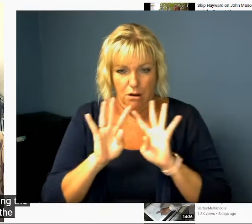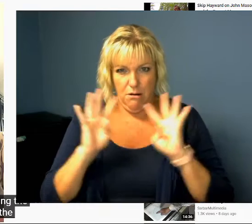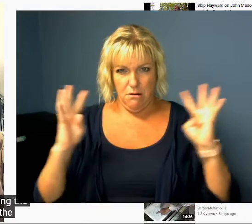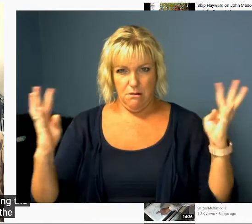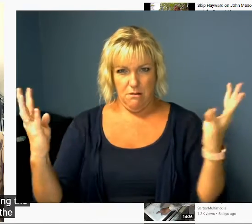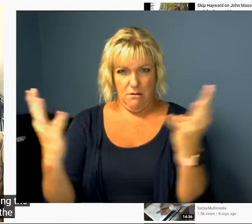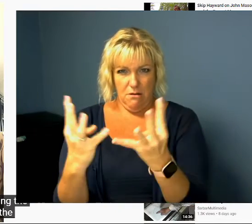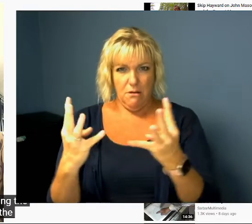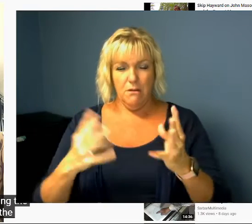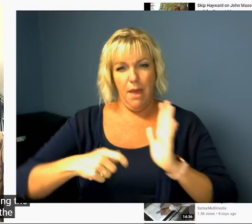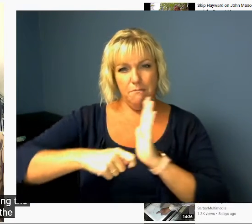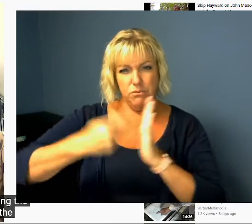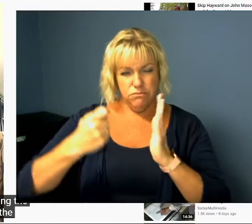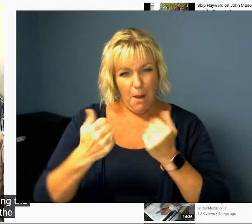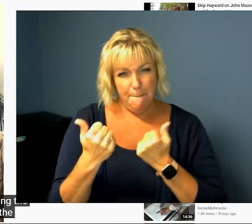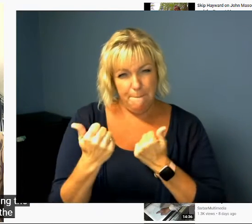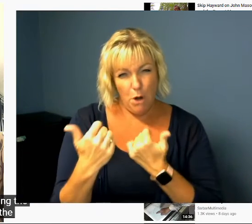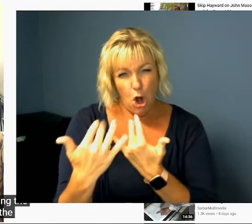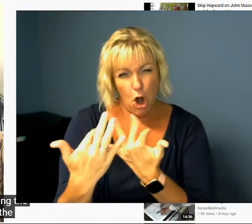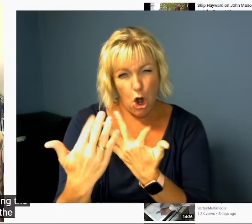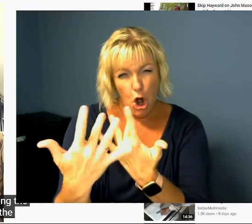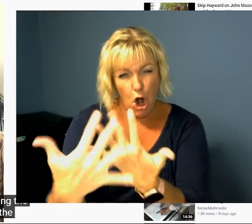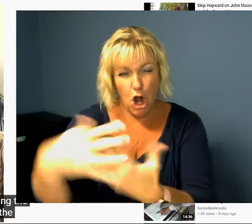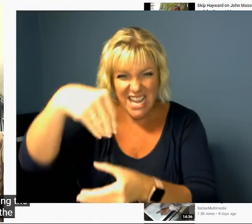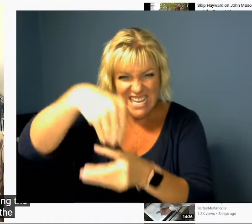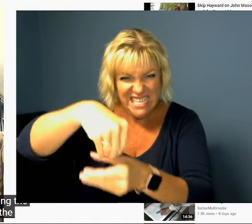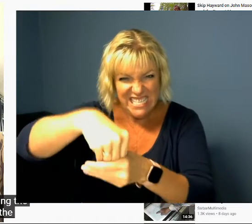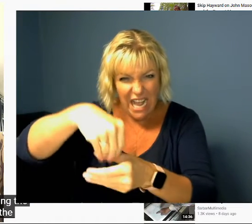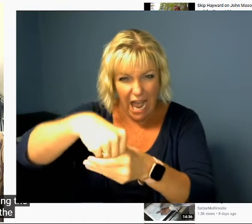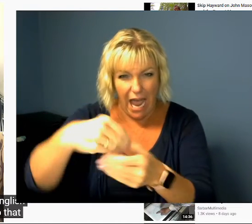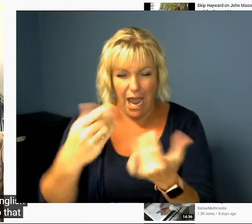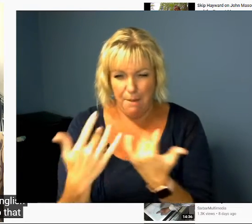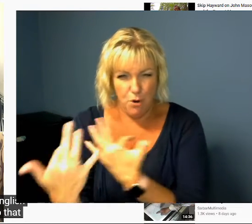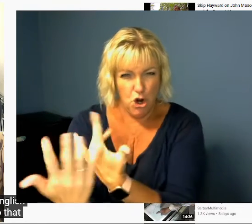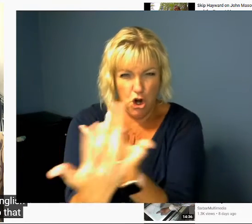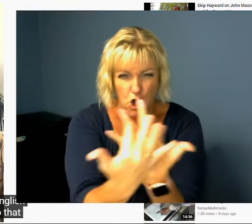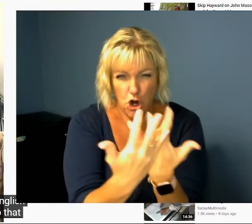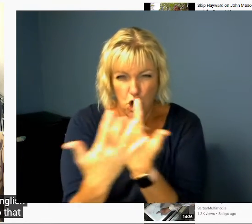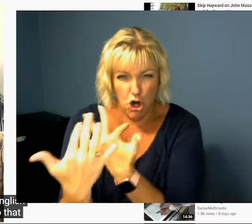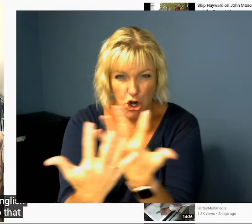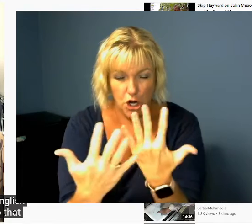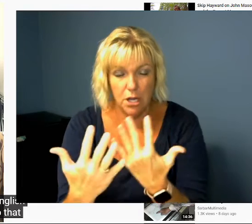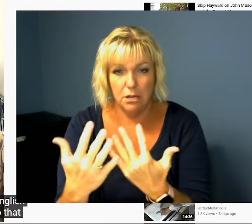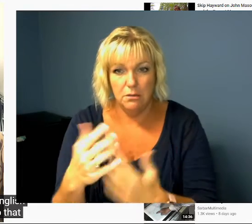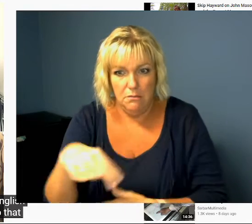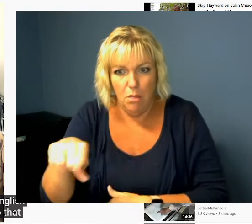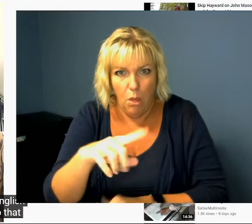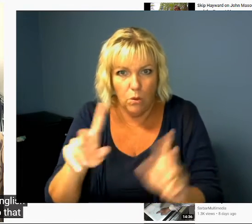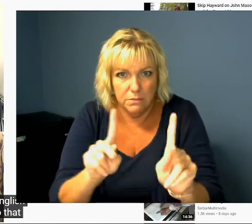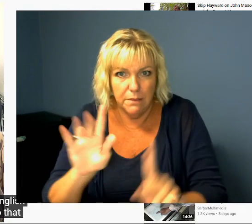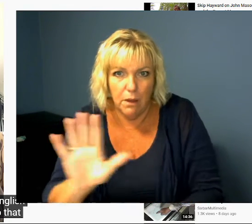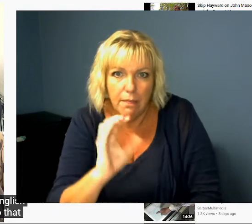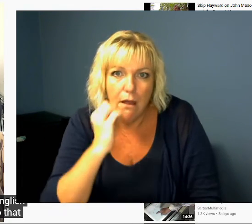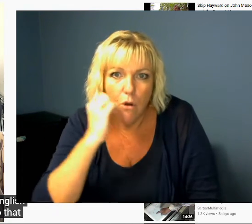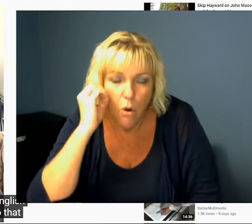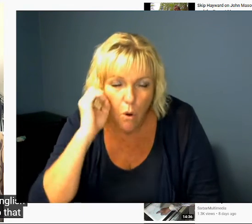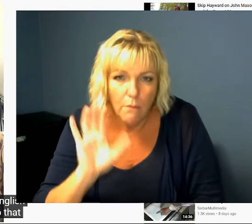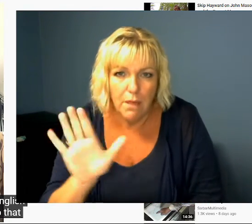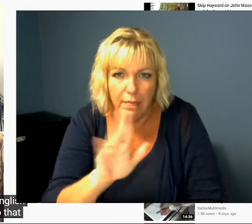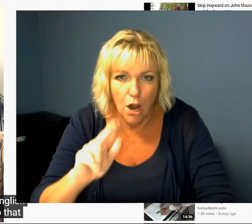the structures inside the fort that the Pequot had made, and then the English